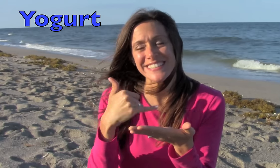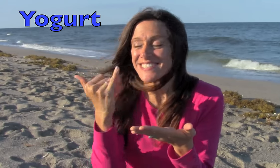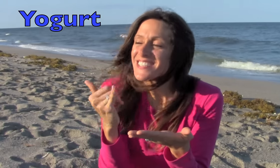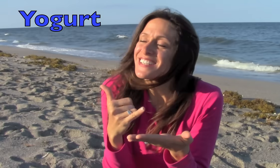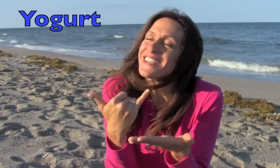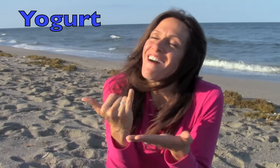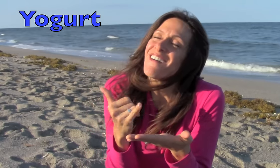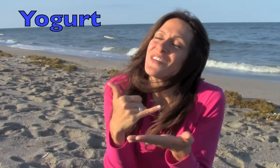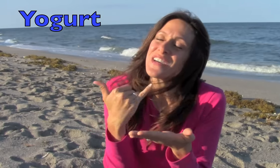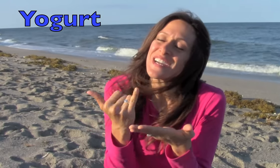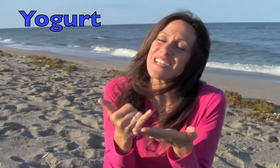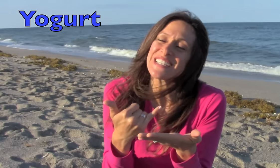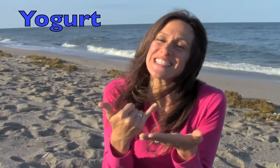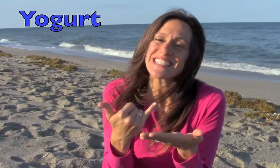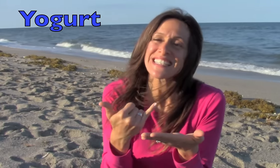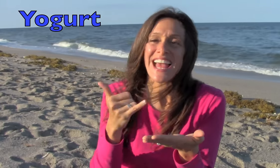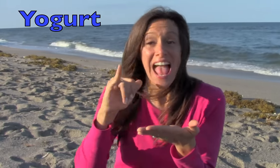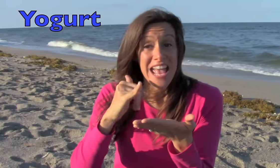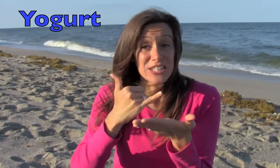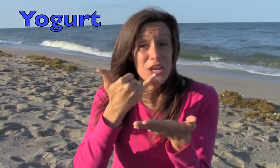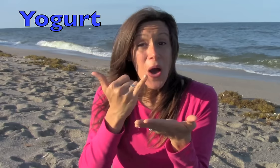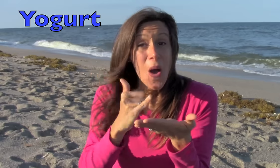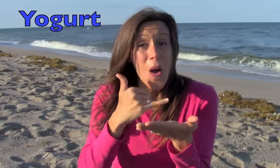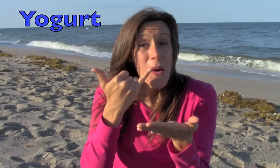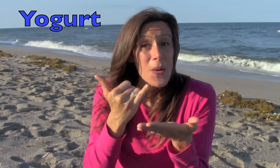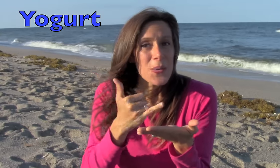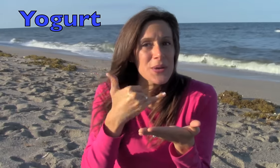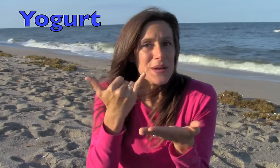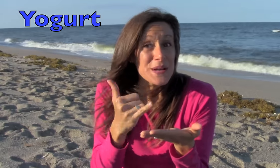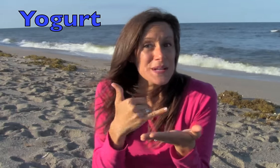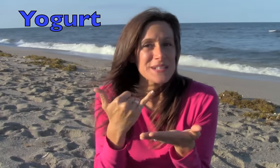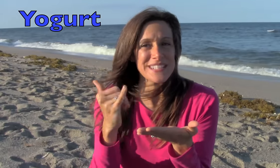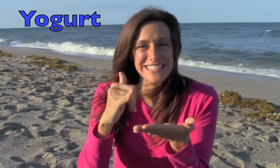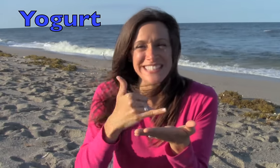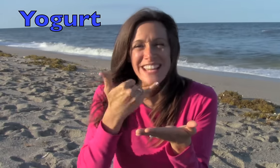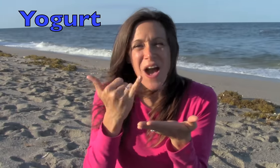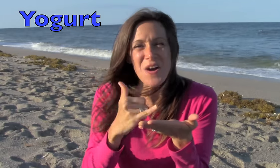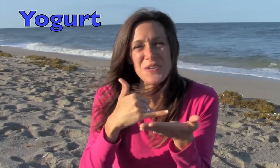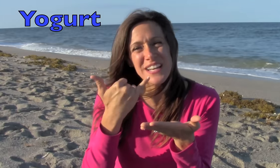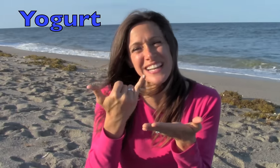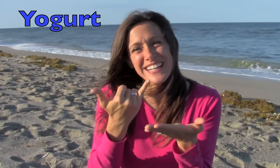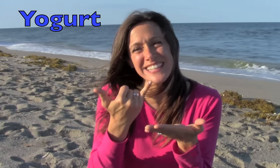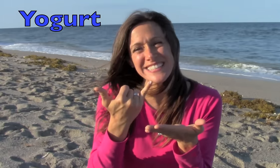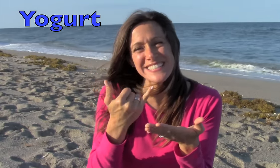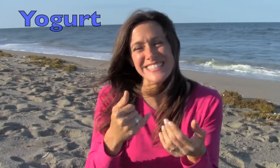Yogurt, yogurt. Yogurt, yogurt.